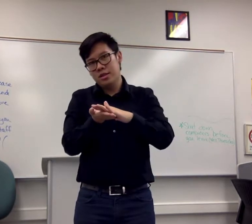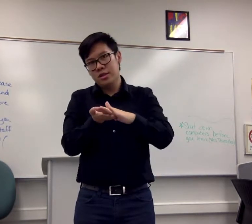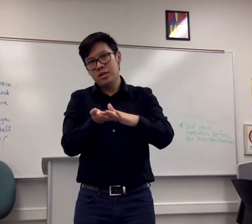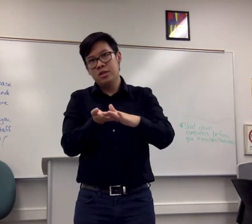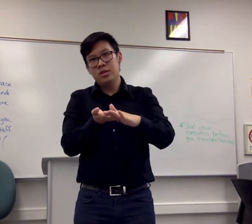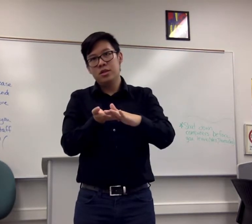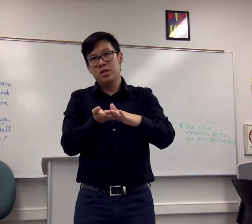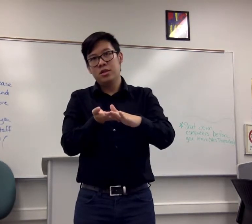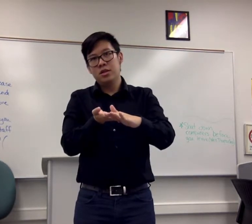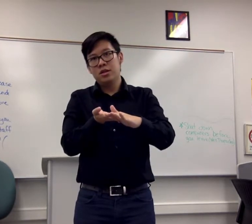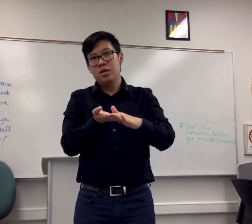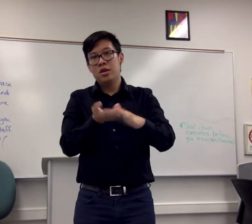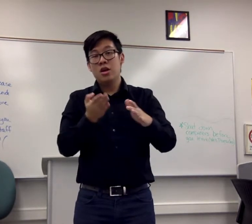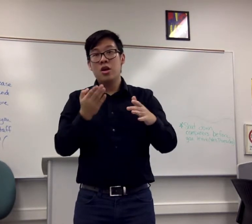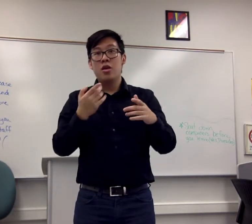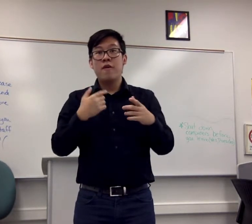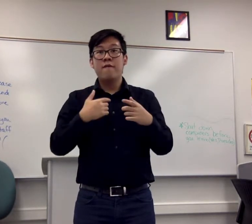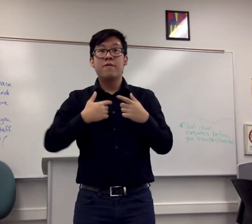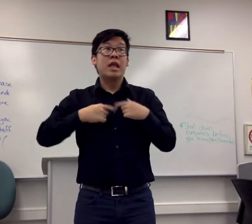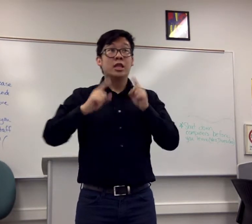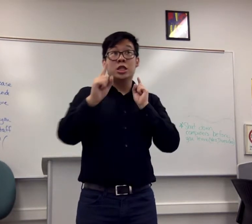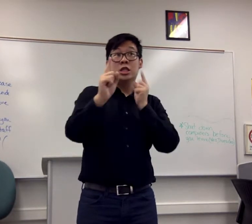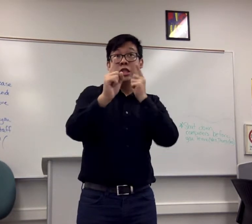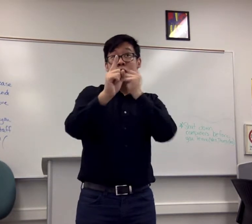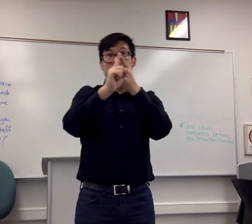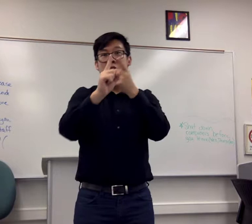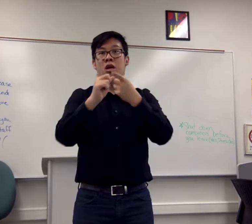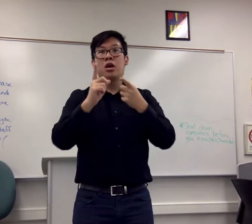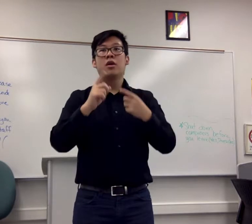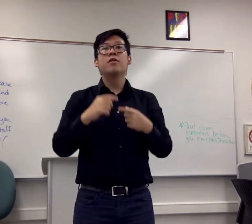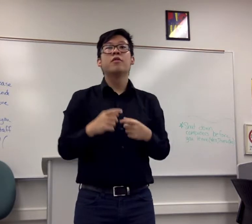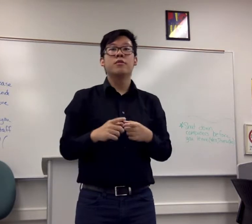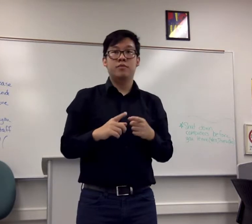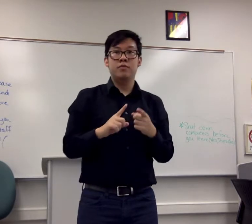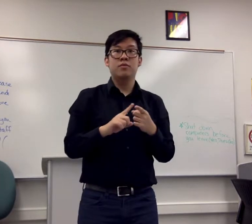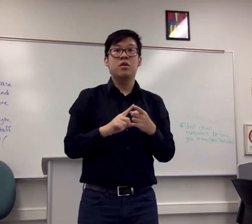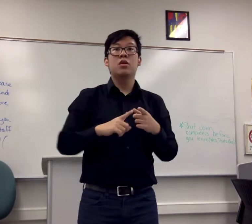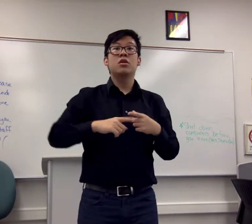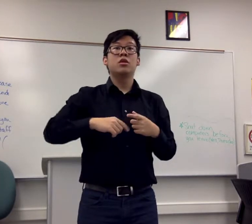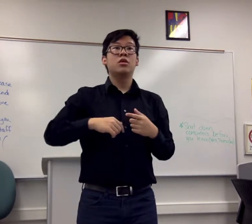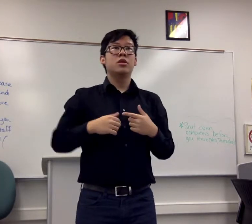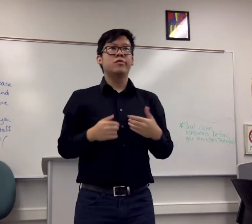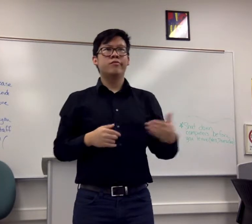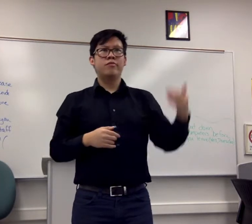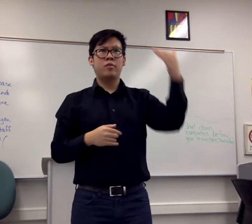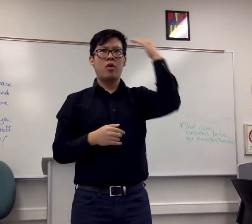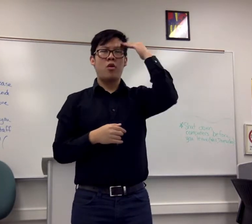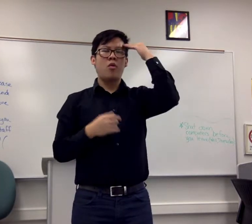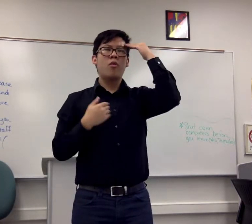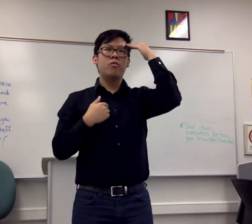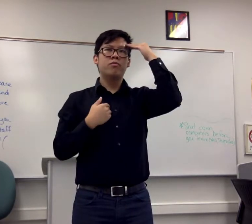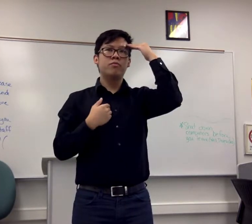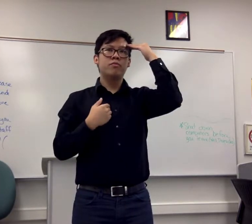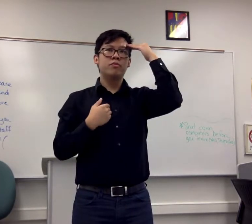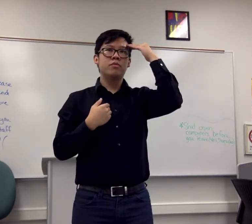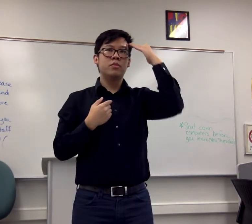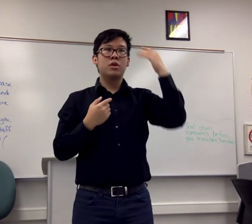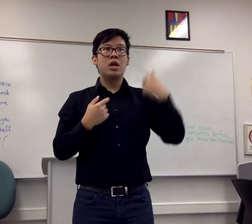You're super objective. It's a situation where you're super objective. All you were wasn't an attendee. You know,